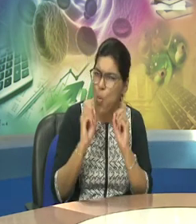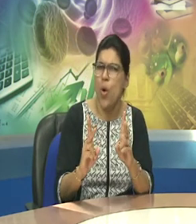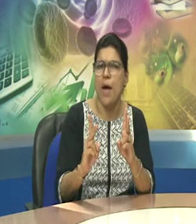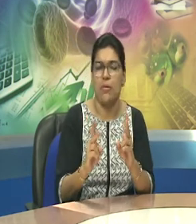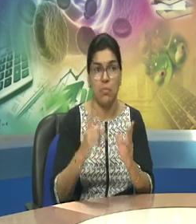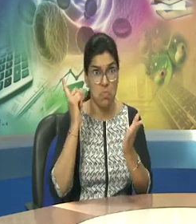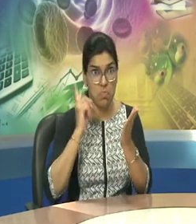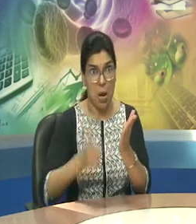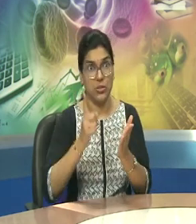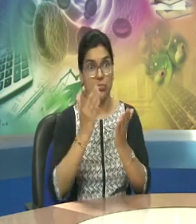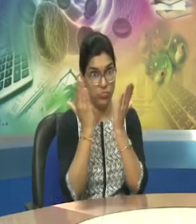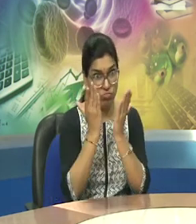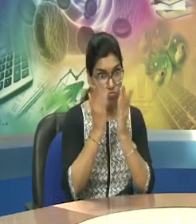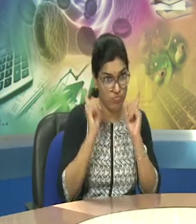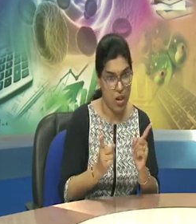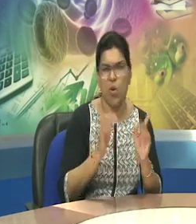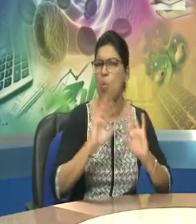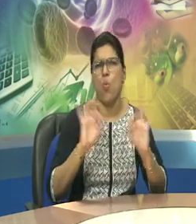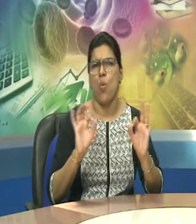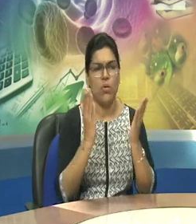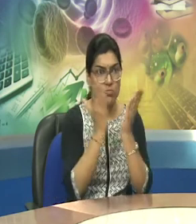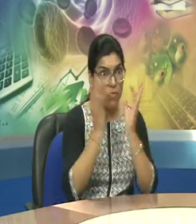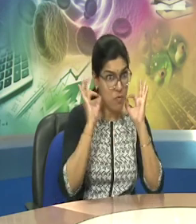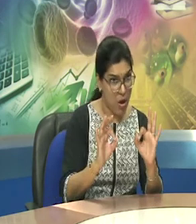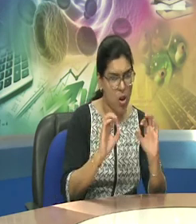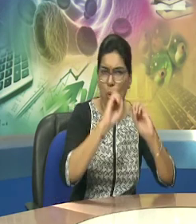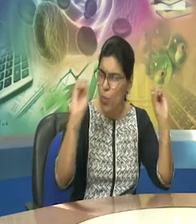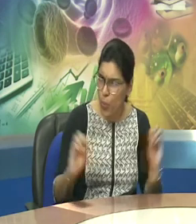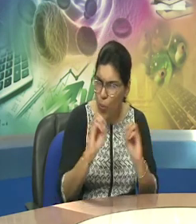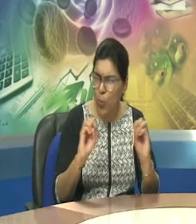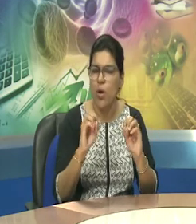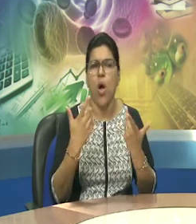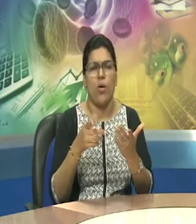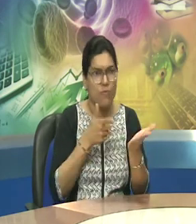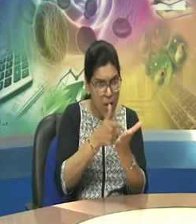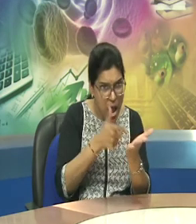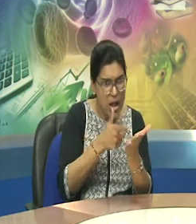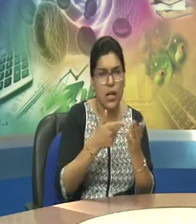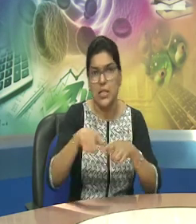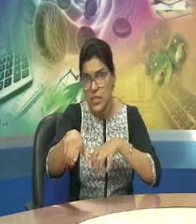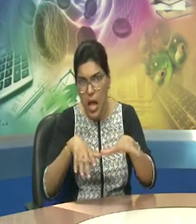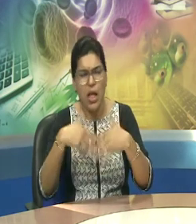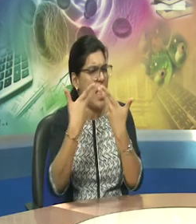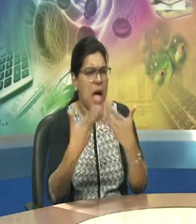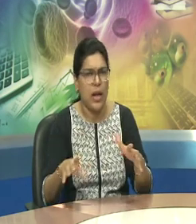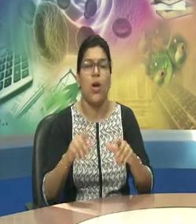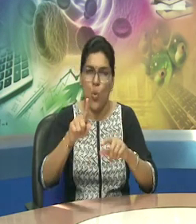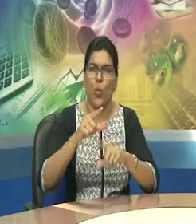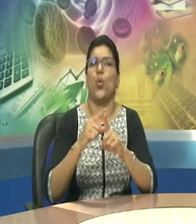person whichever thing they want to do in the form of business, they can easily do, they can